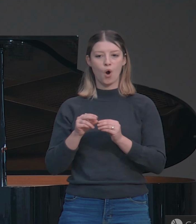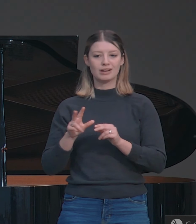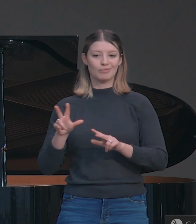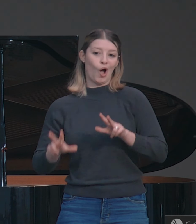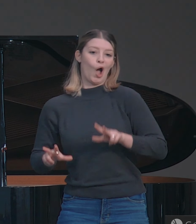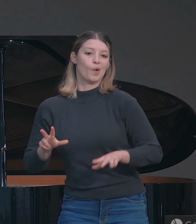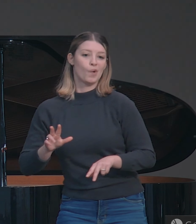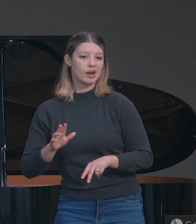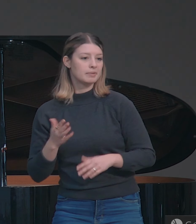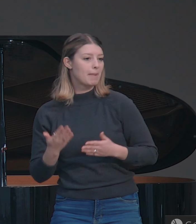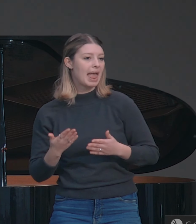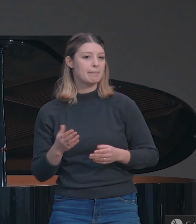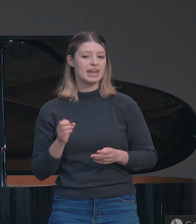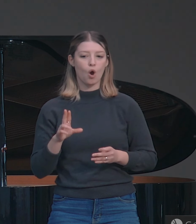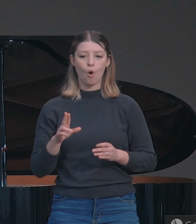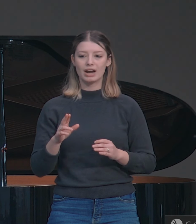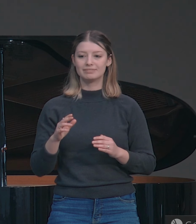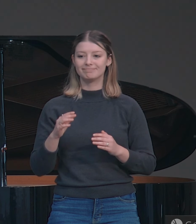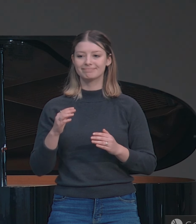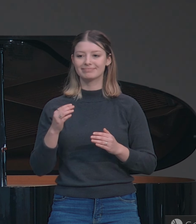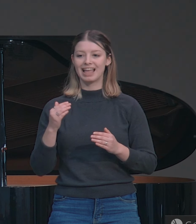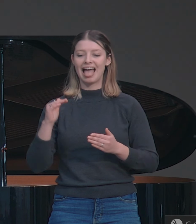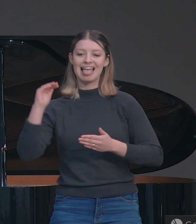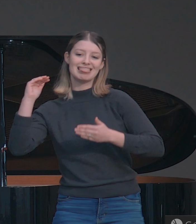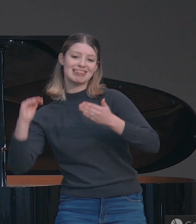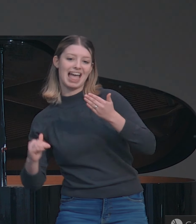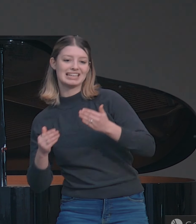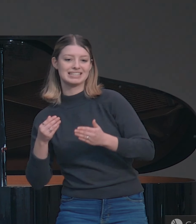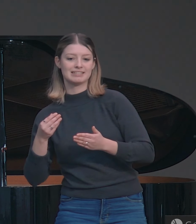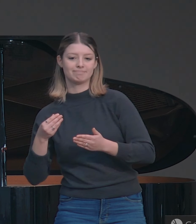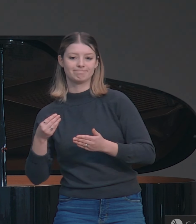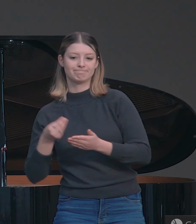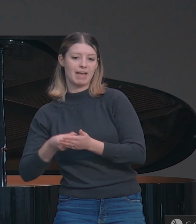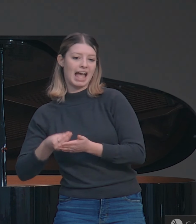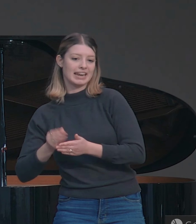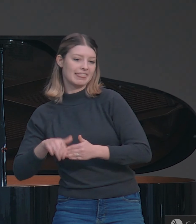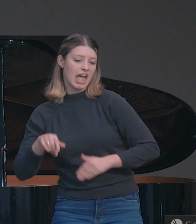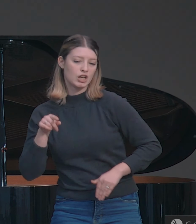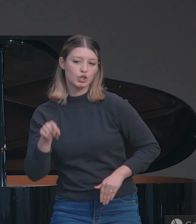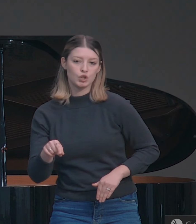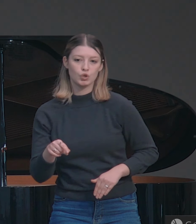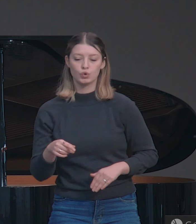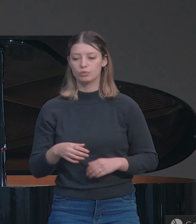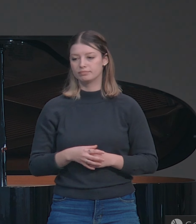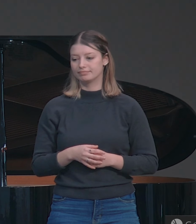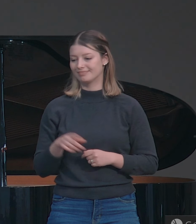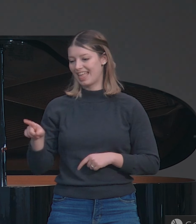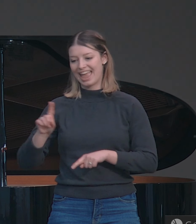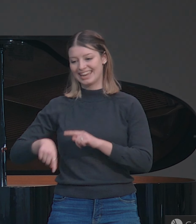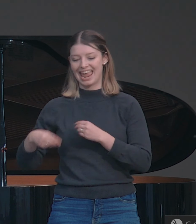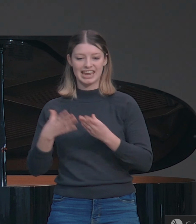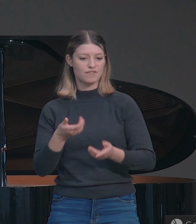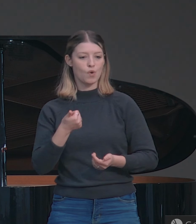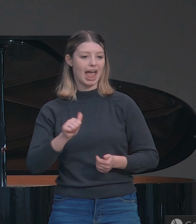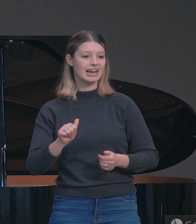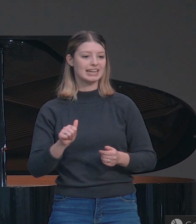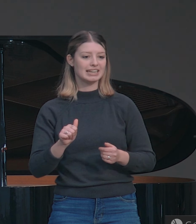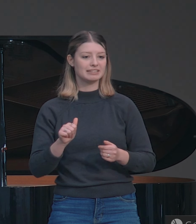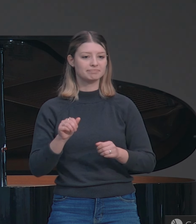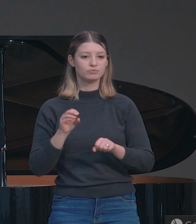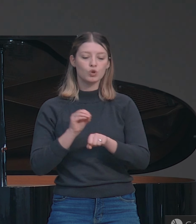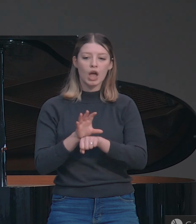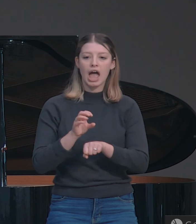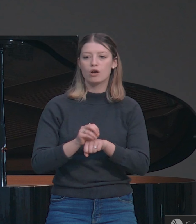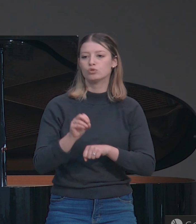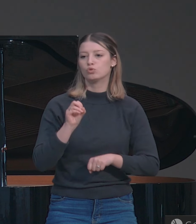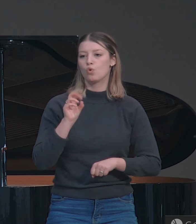awkward than you, who are lower on the economic scale than you, who can't provide you any kind of counsel